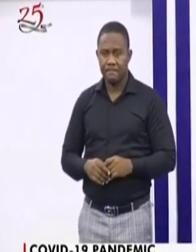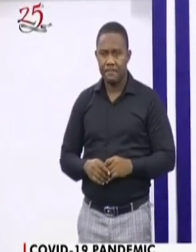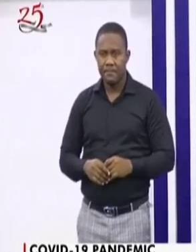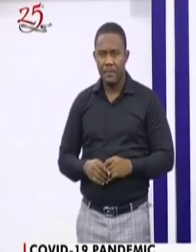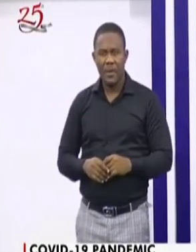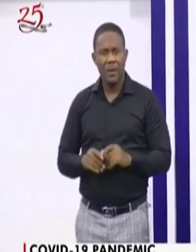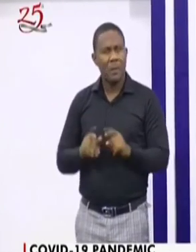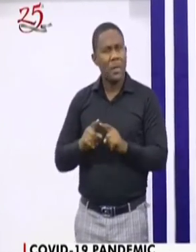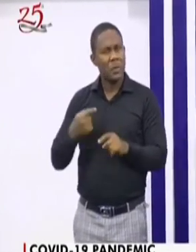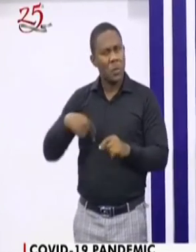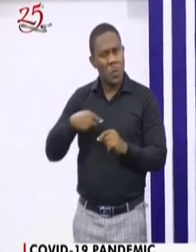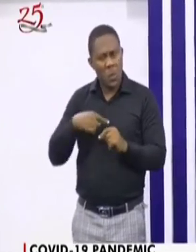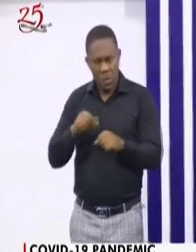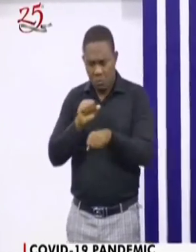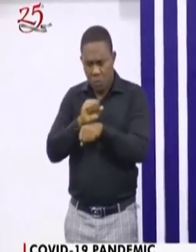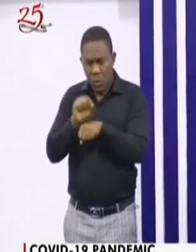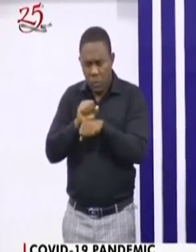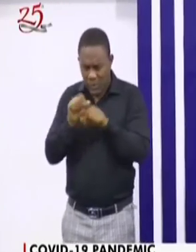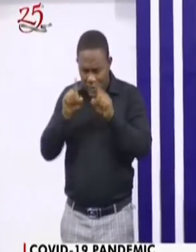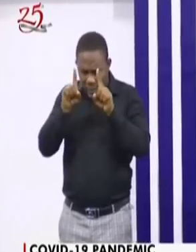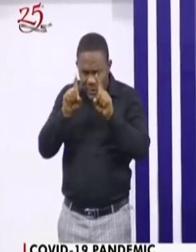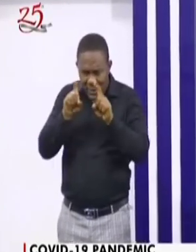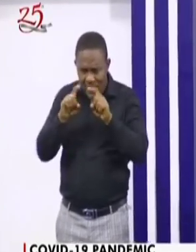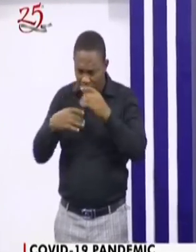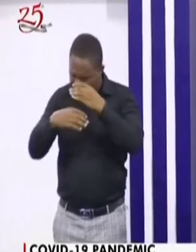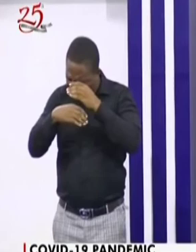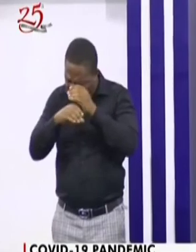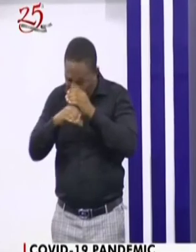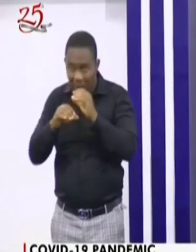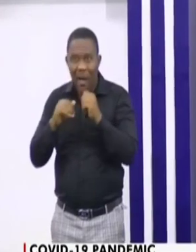How have we done this testing?